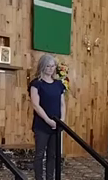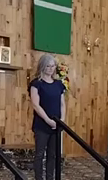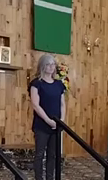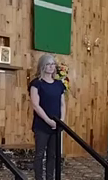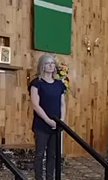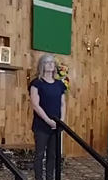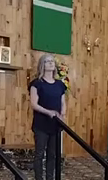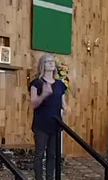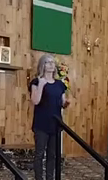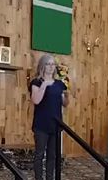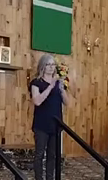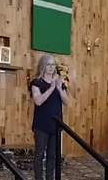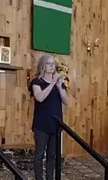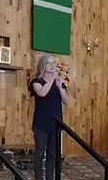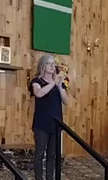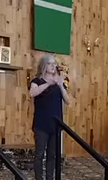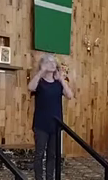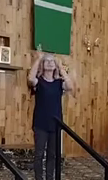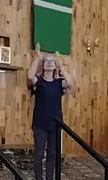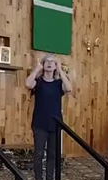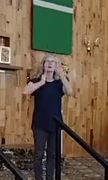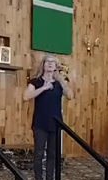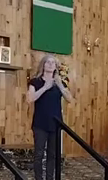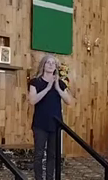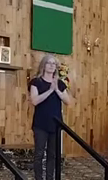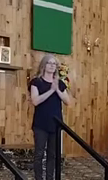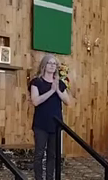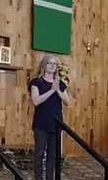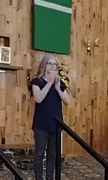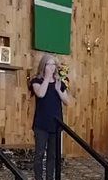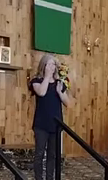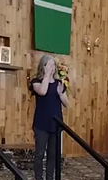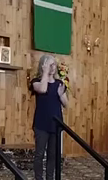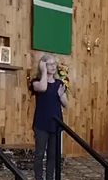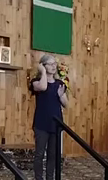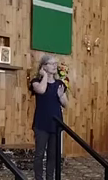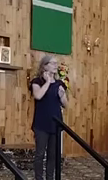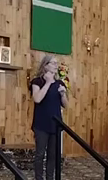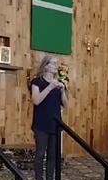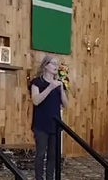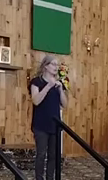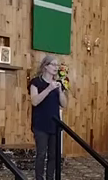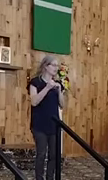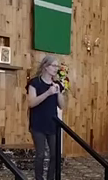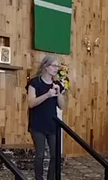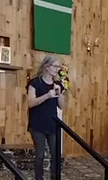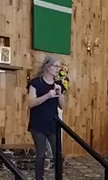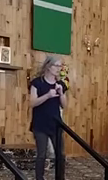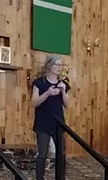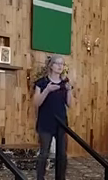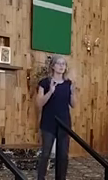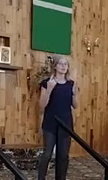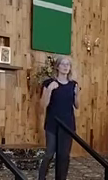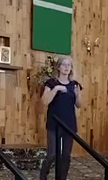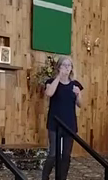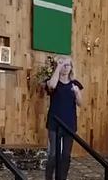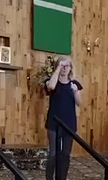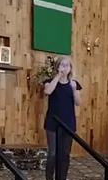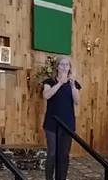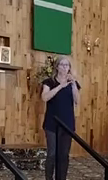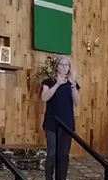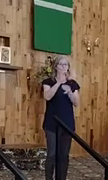We pray to the Lord. Lord, hear our prayer. And for our final one, let us remember the souls